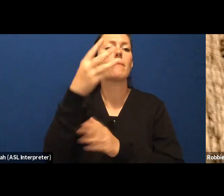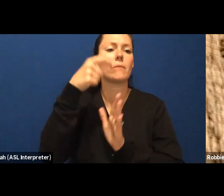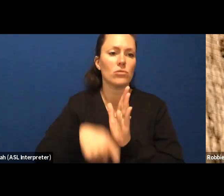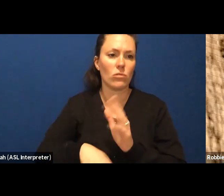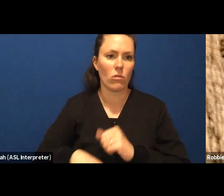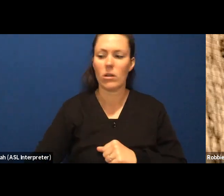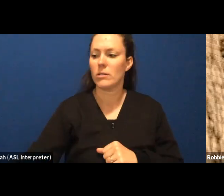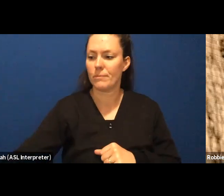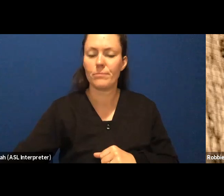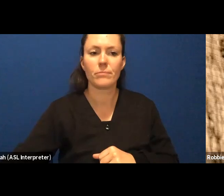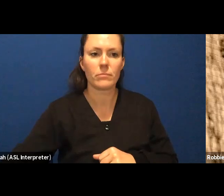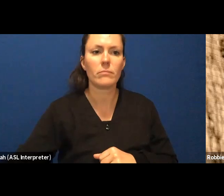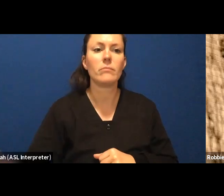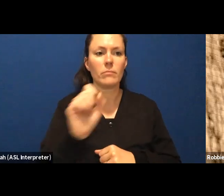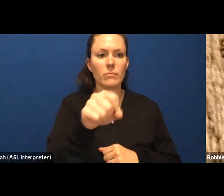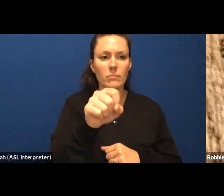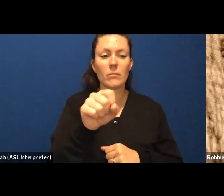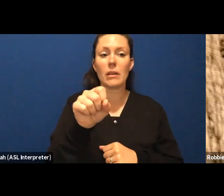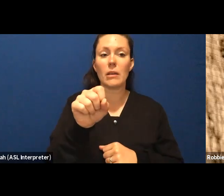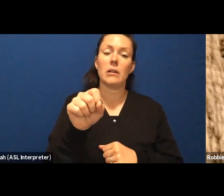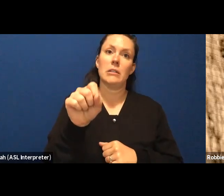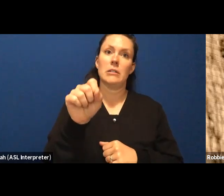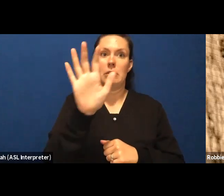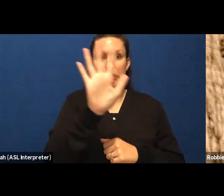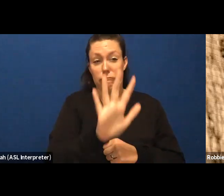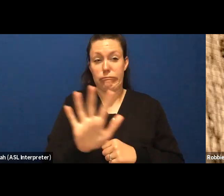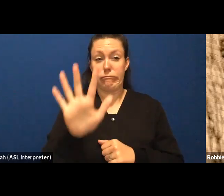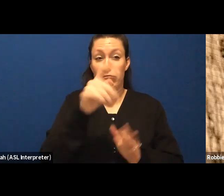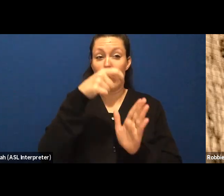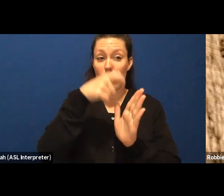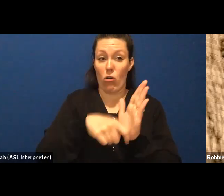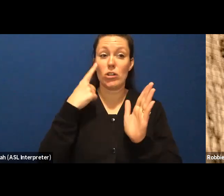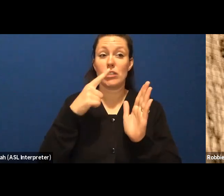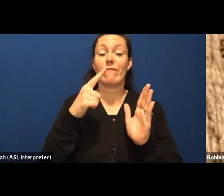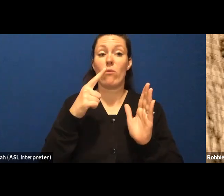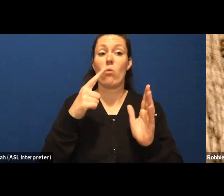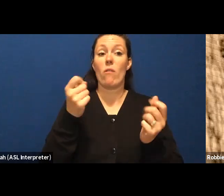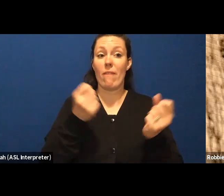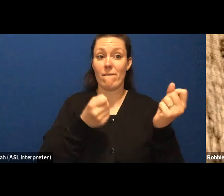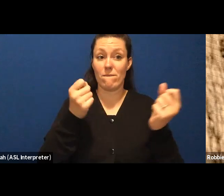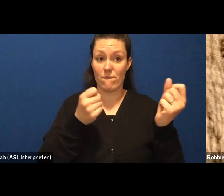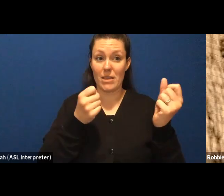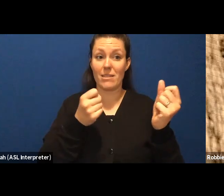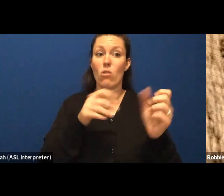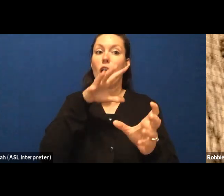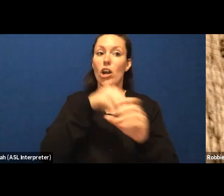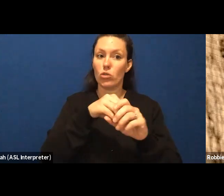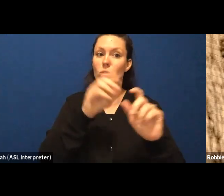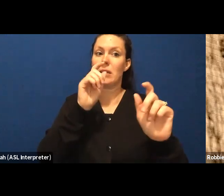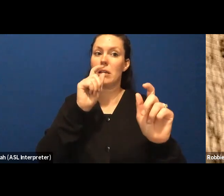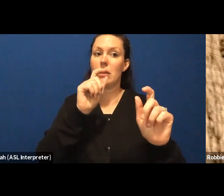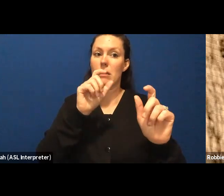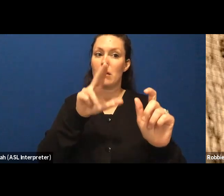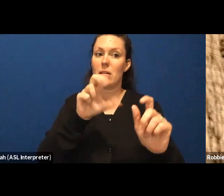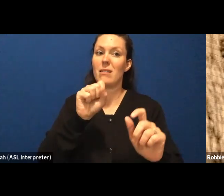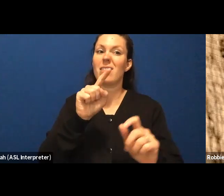Certainly. So the ballpark cost of the vehicle, including, getting it customized, I feel like